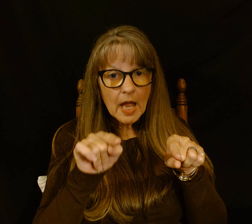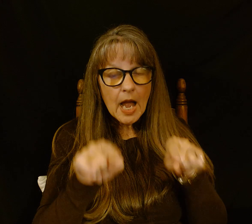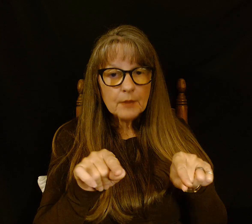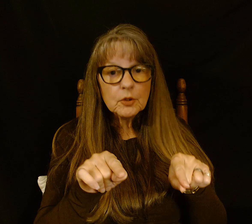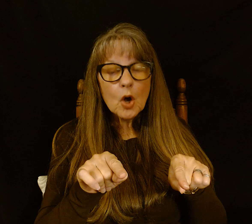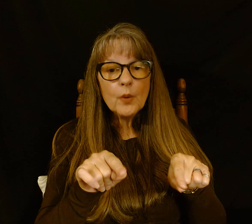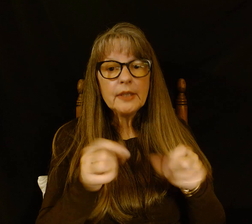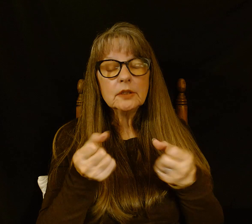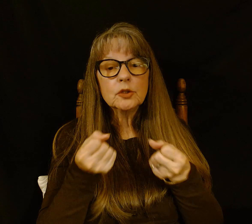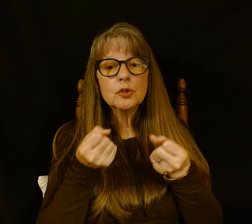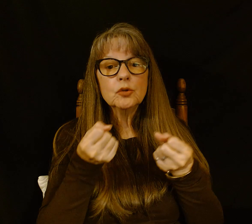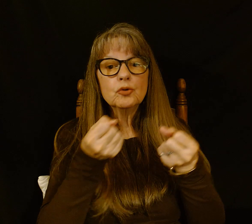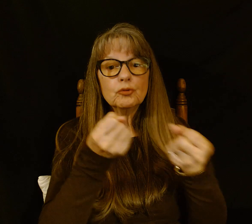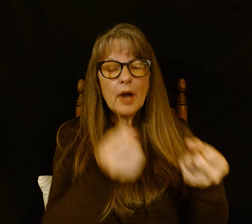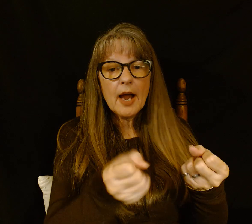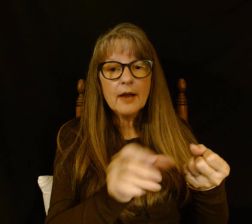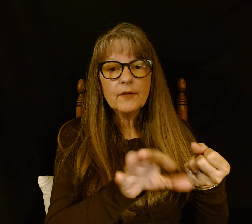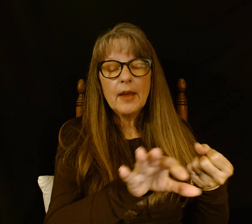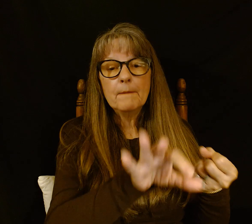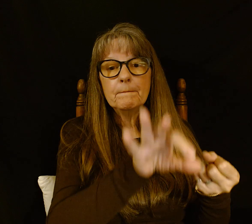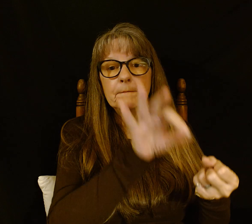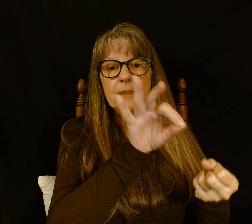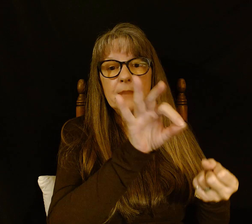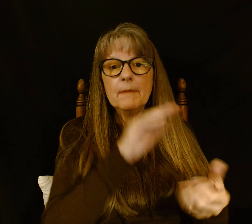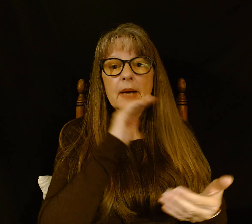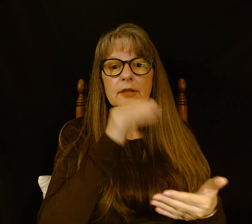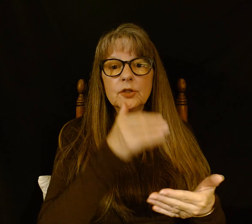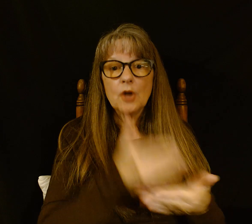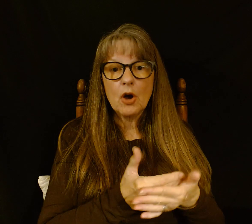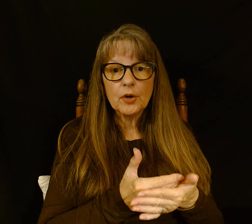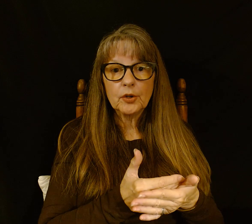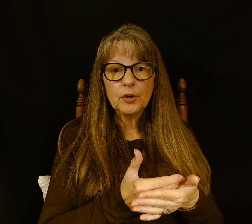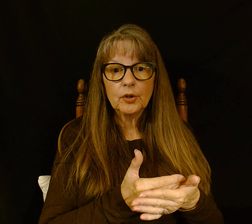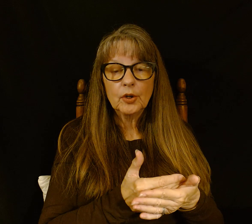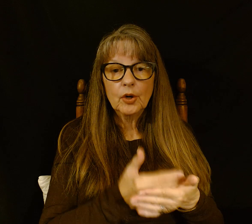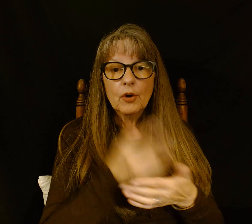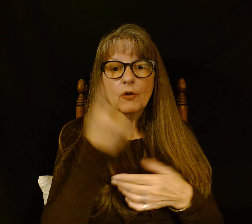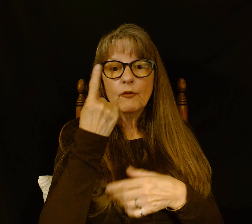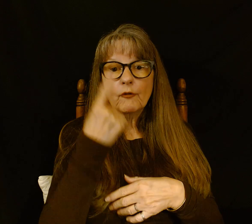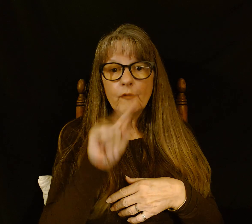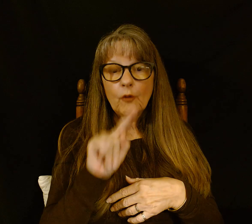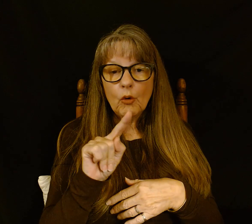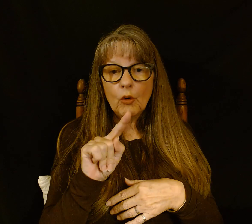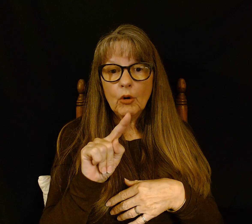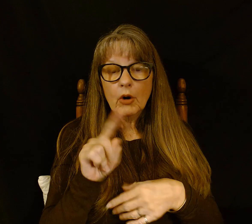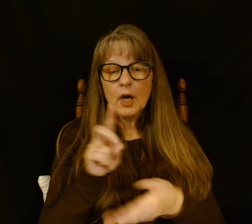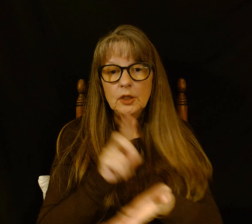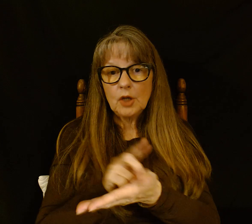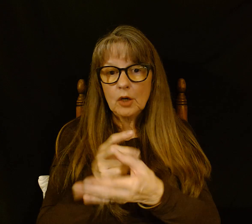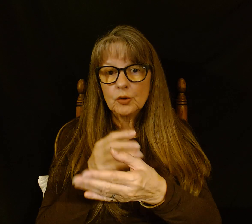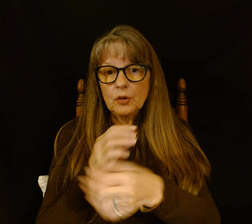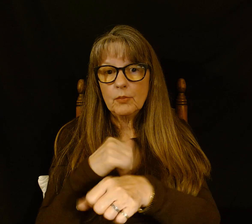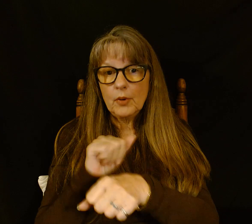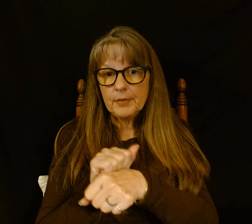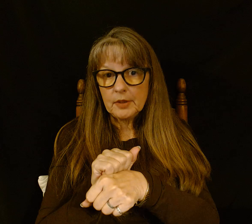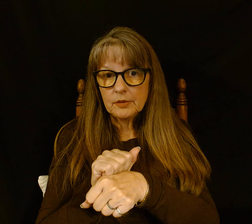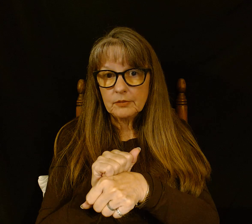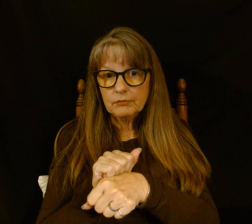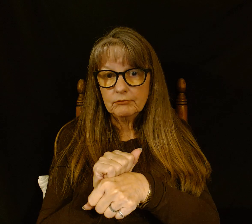I'm going to drive and pick up my daughter for a doctor appointment.